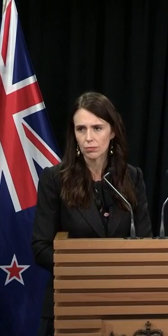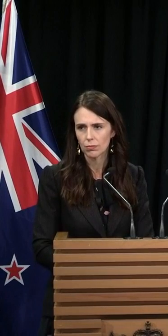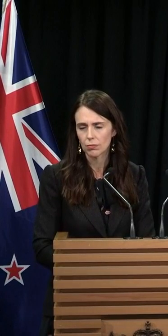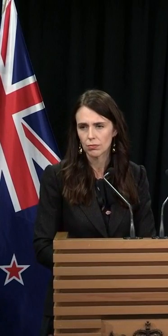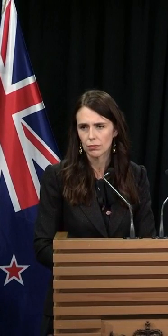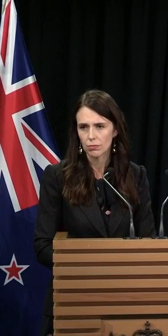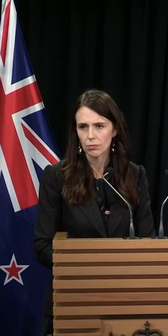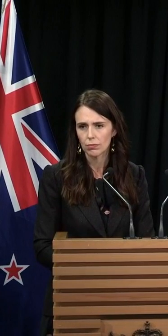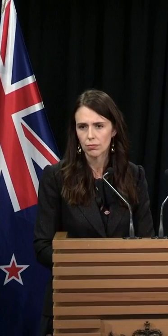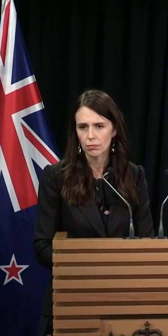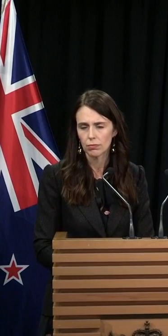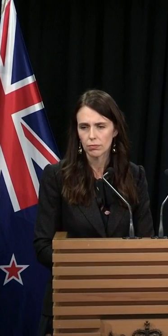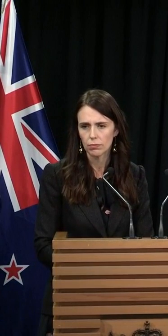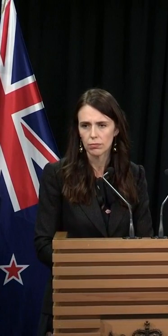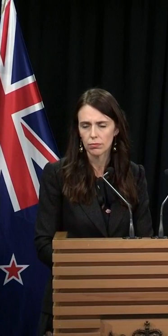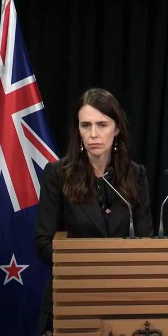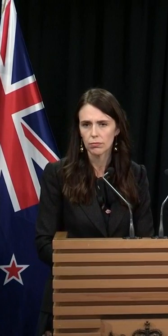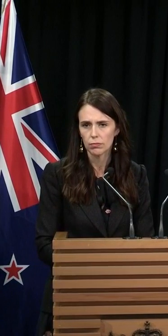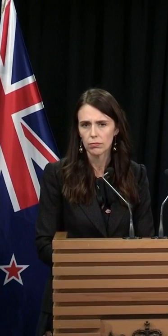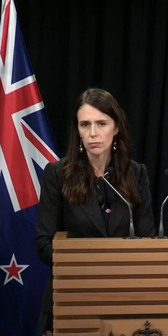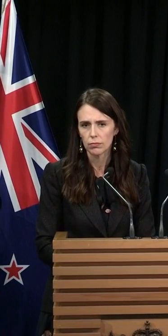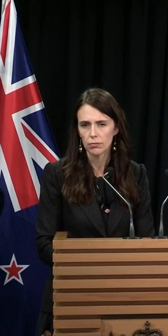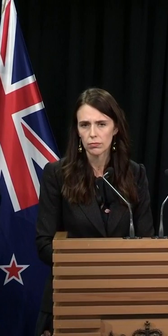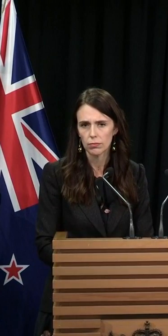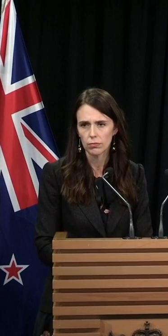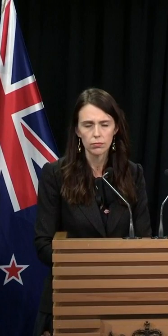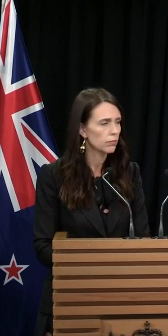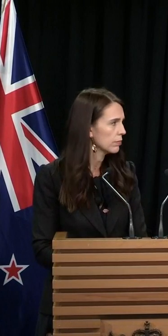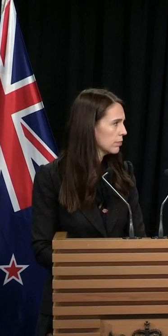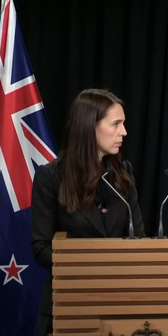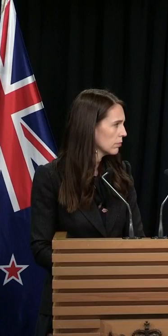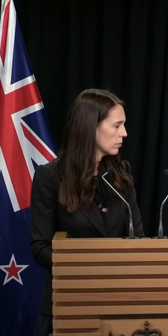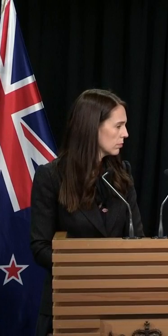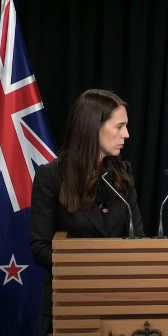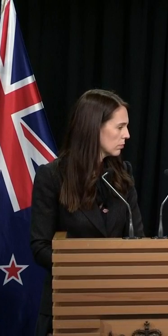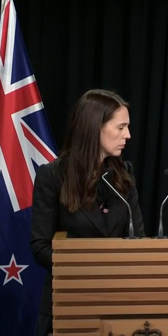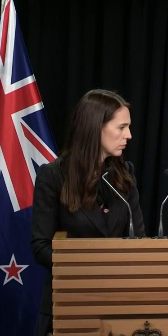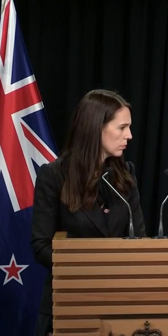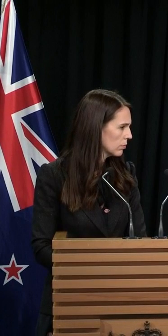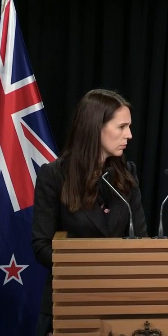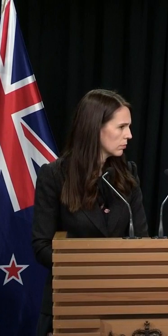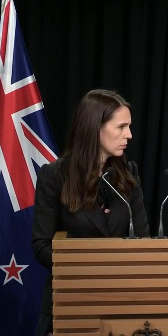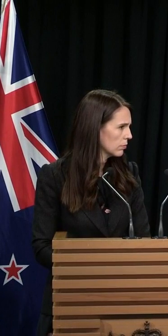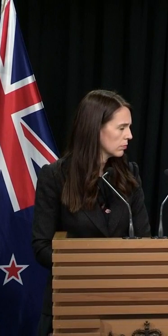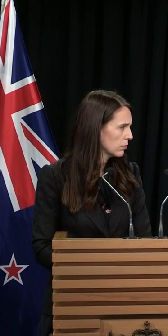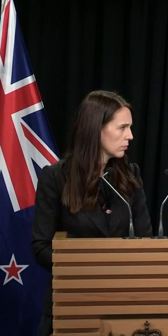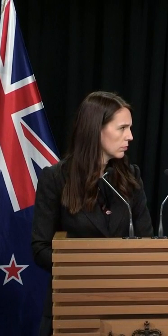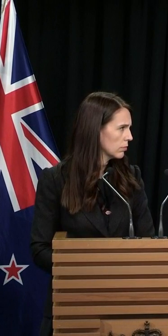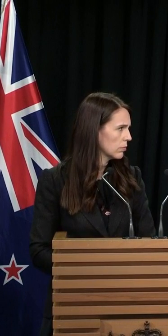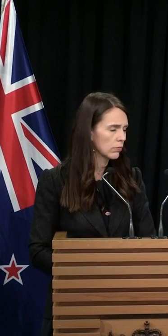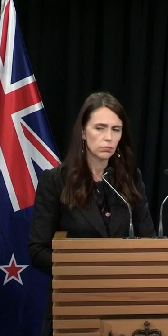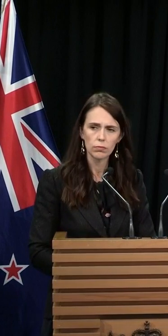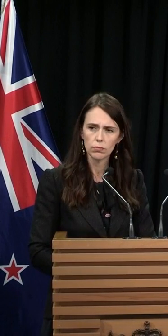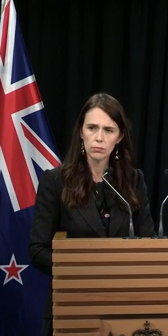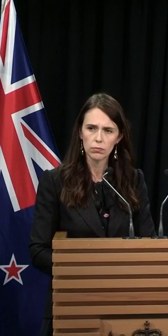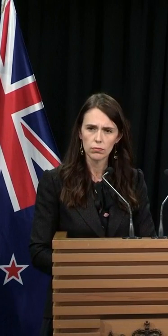to create the terms of reference based on the consultation that Sir Anand took part in,